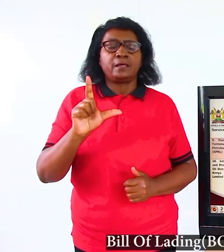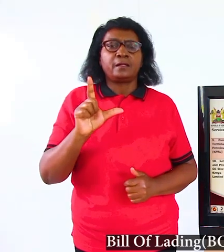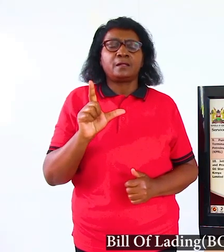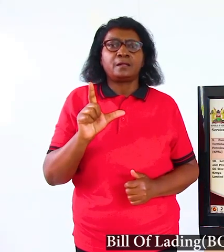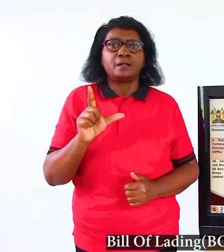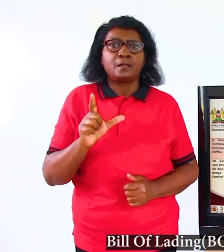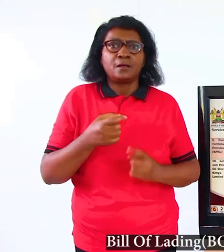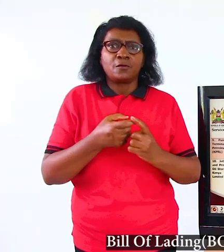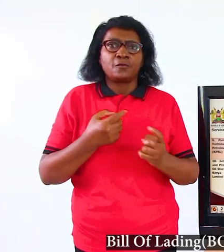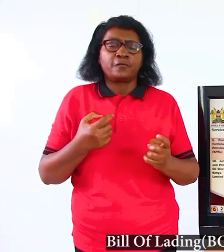BOL from load port.